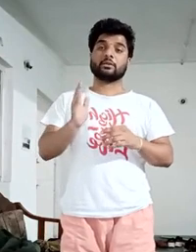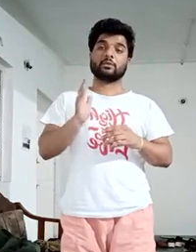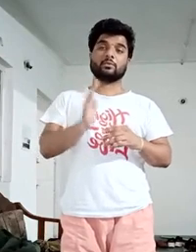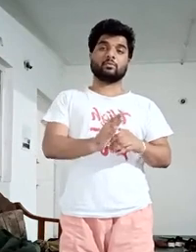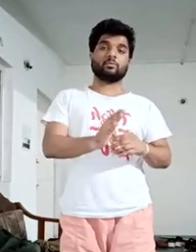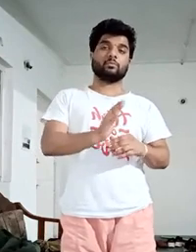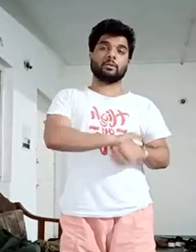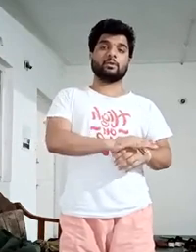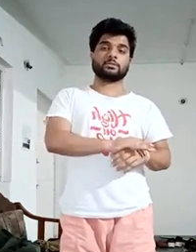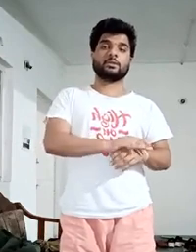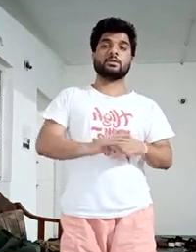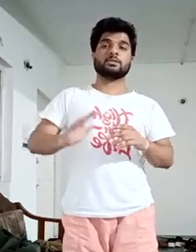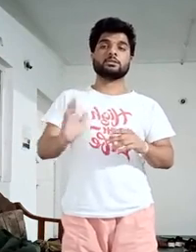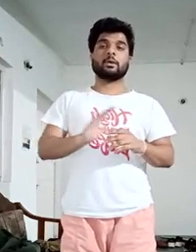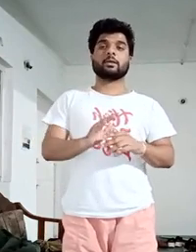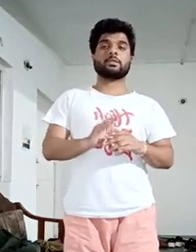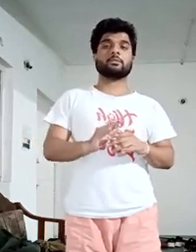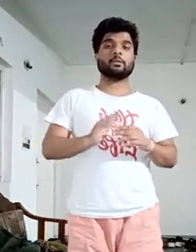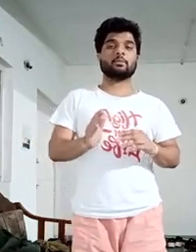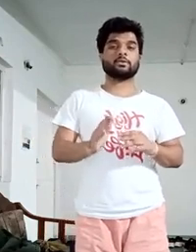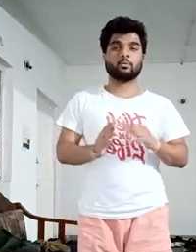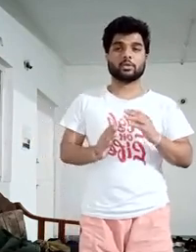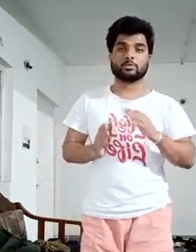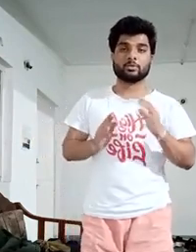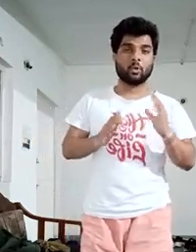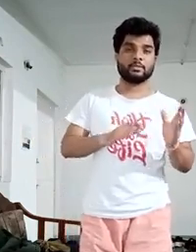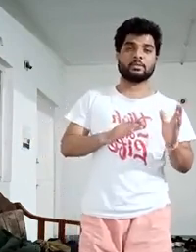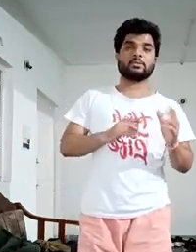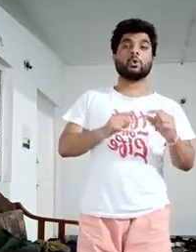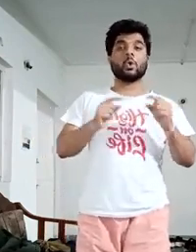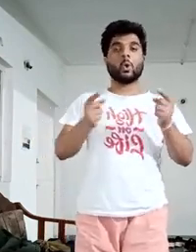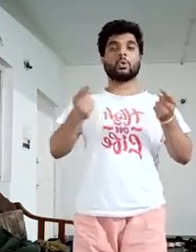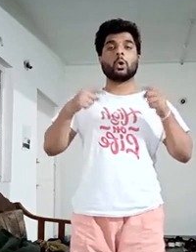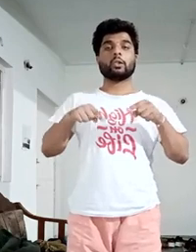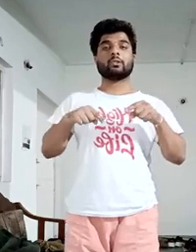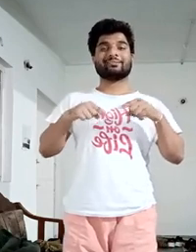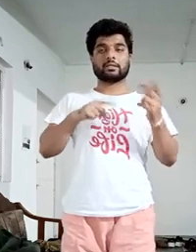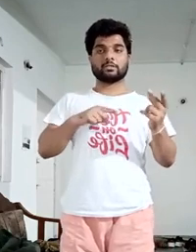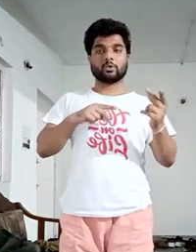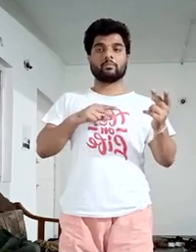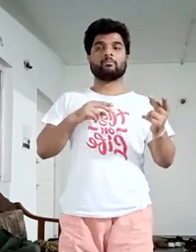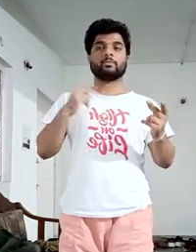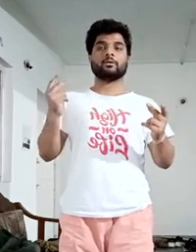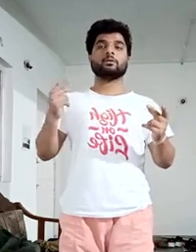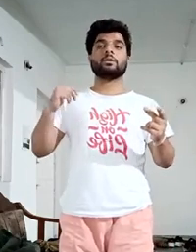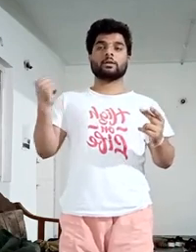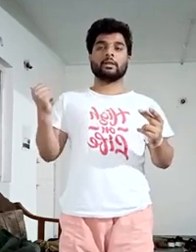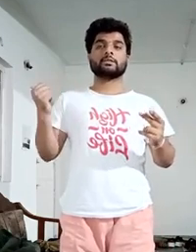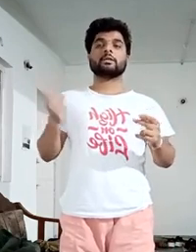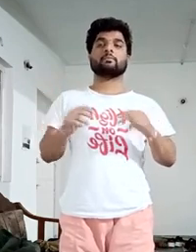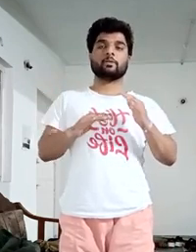collection frameworks. The Java collection frameworks works with objects. Only all classes of the collection